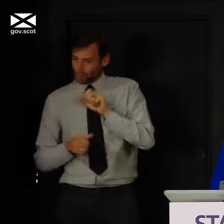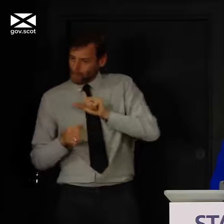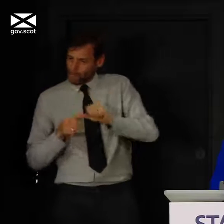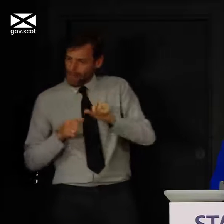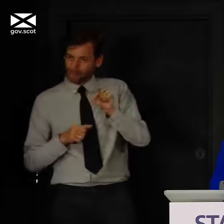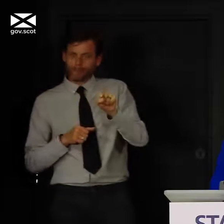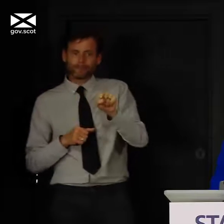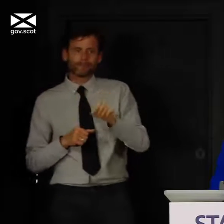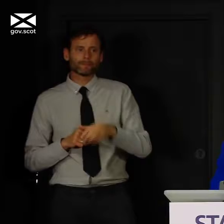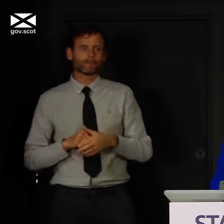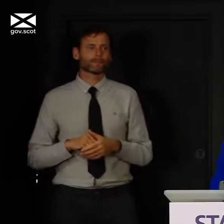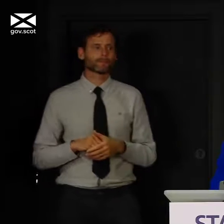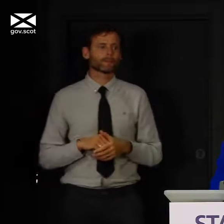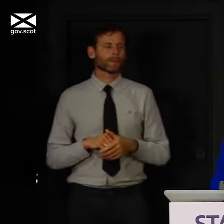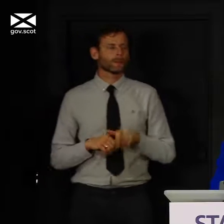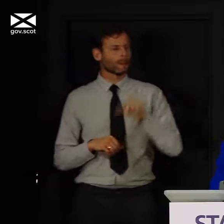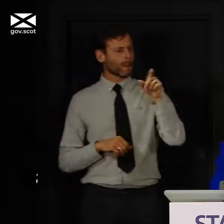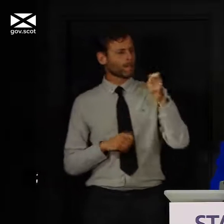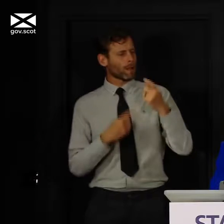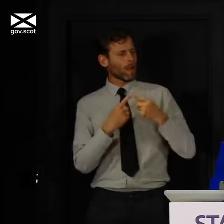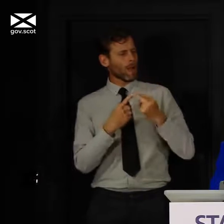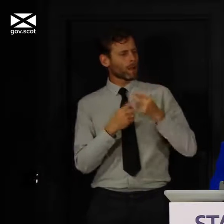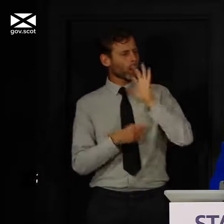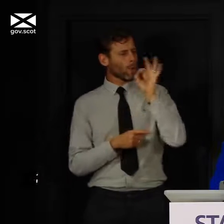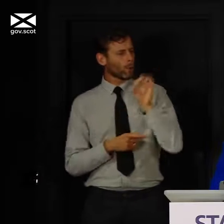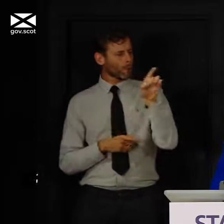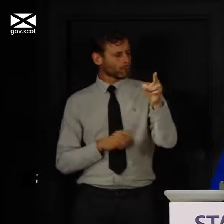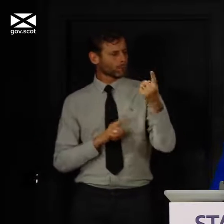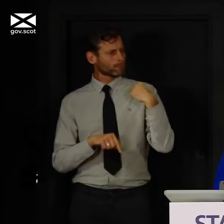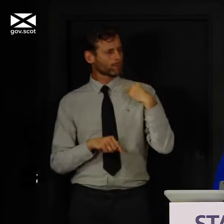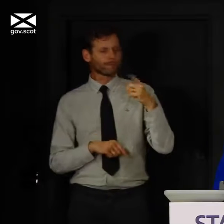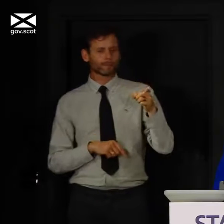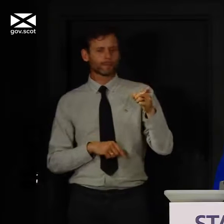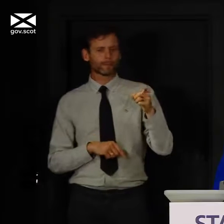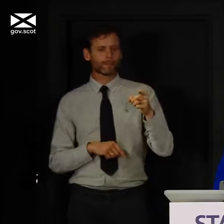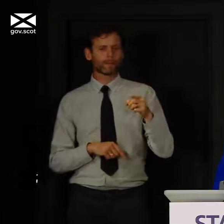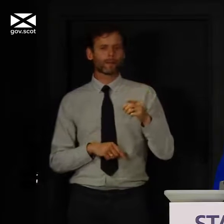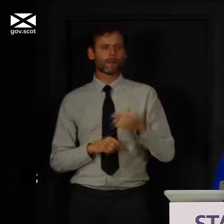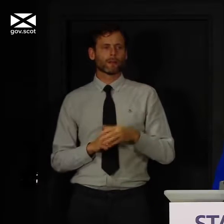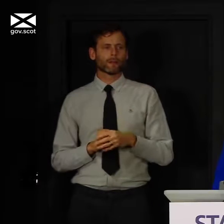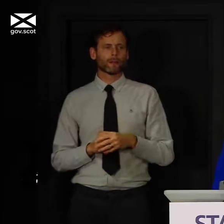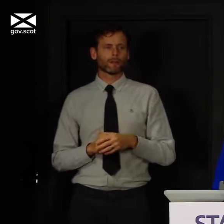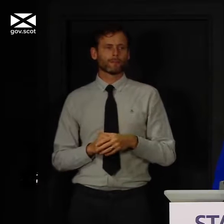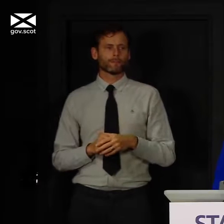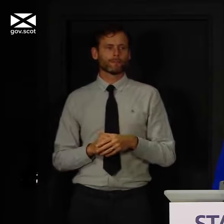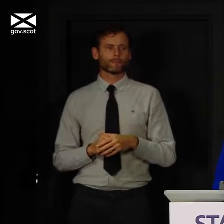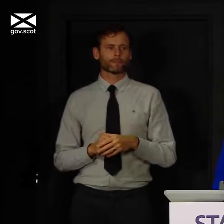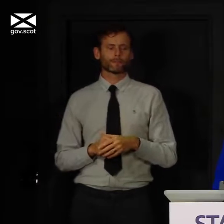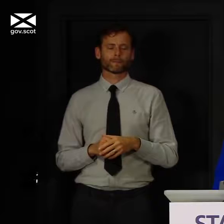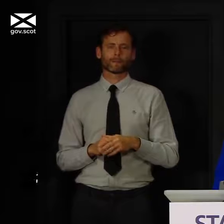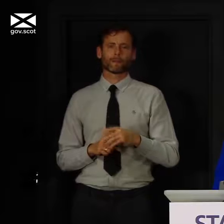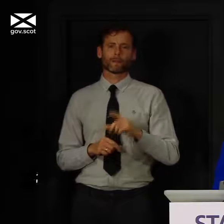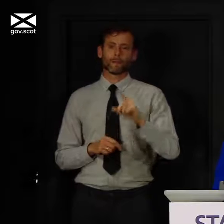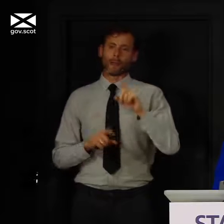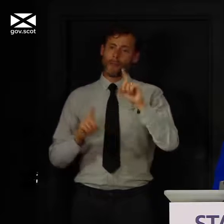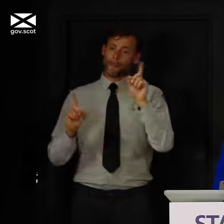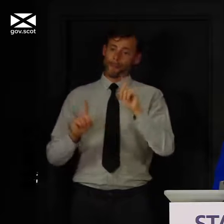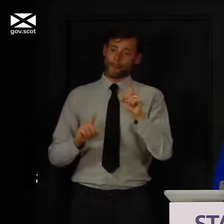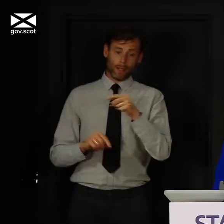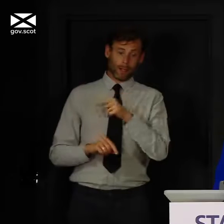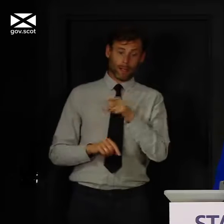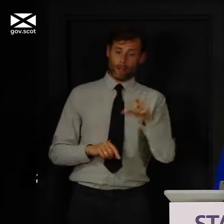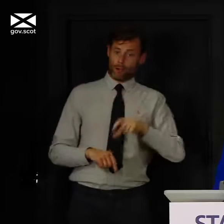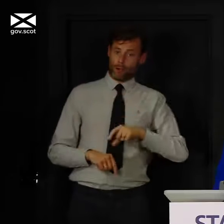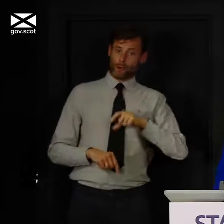In terms of your other question, I think the point about confidence of patients going into hospital, yes, I think